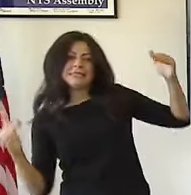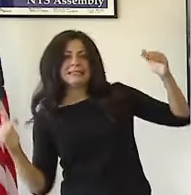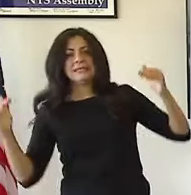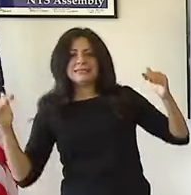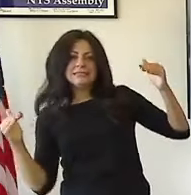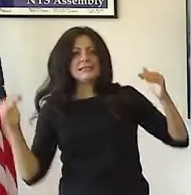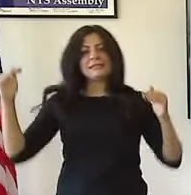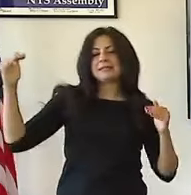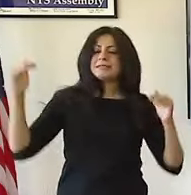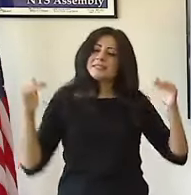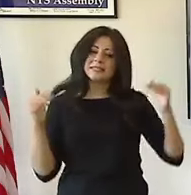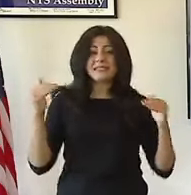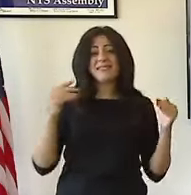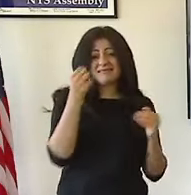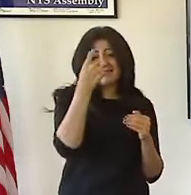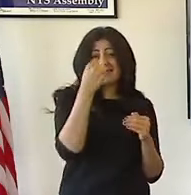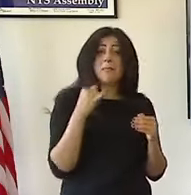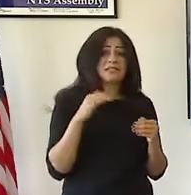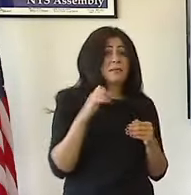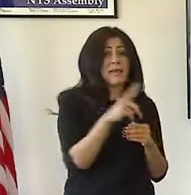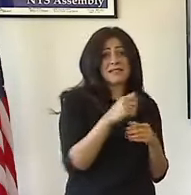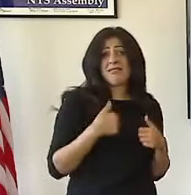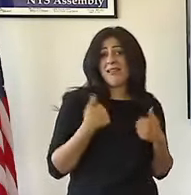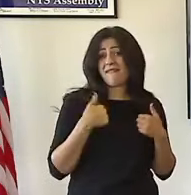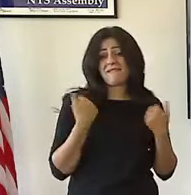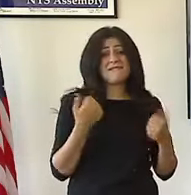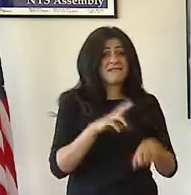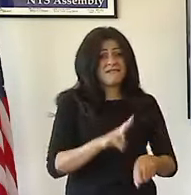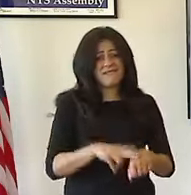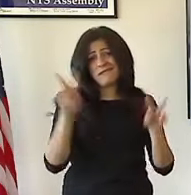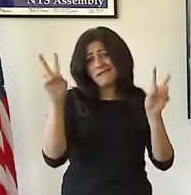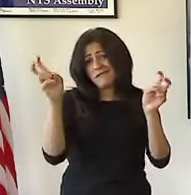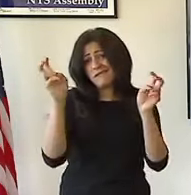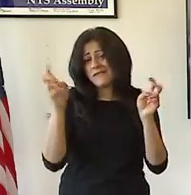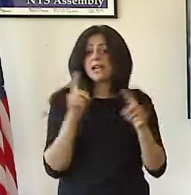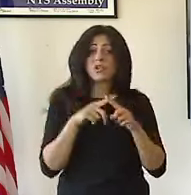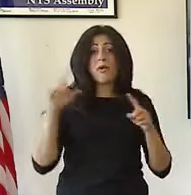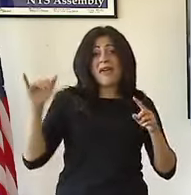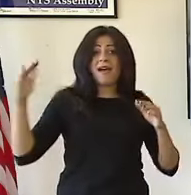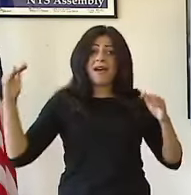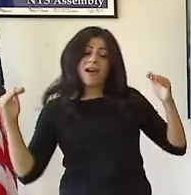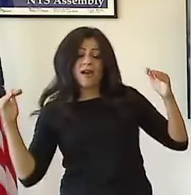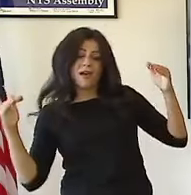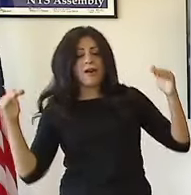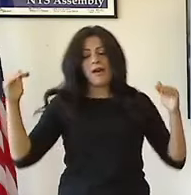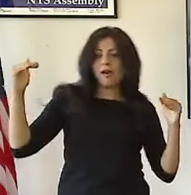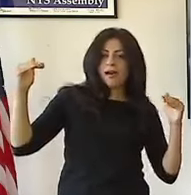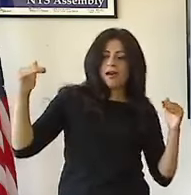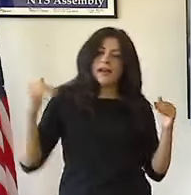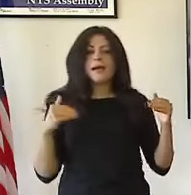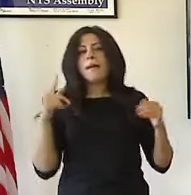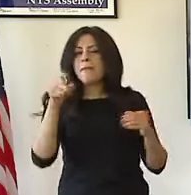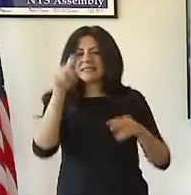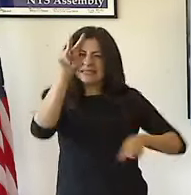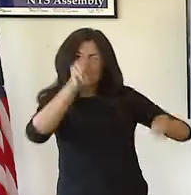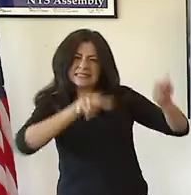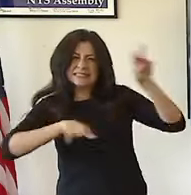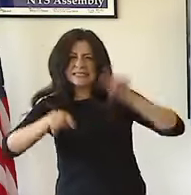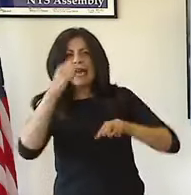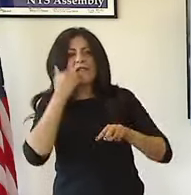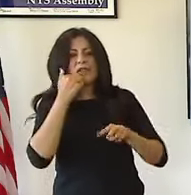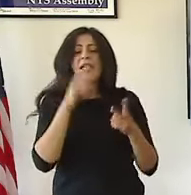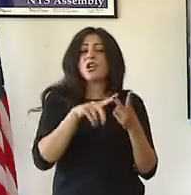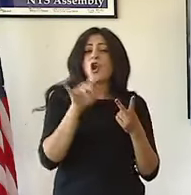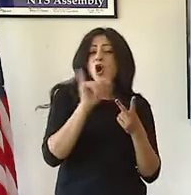need to get back to living. And so that balance is going to demand discretion. It's going to demand consideration.